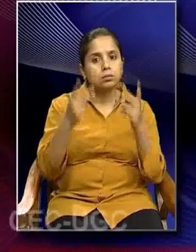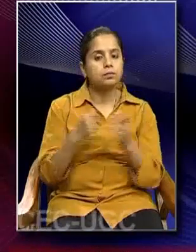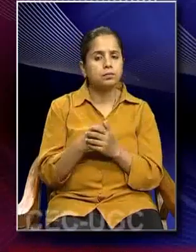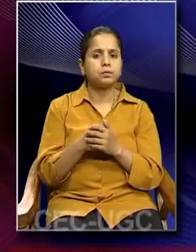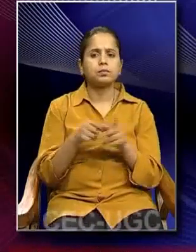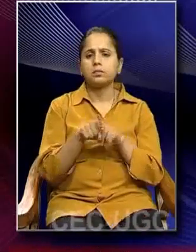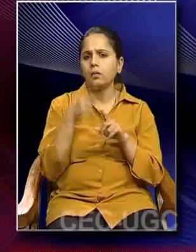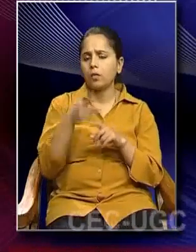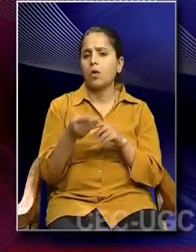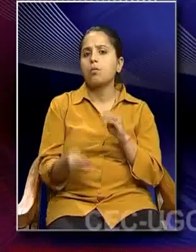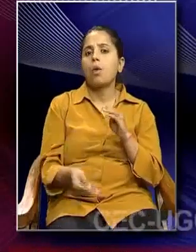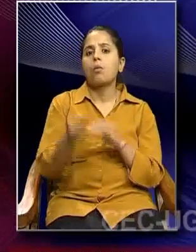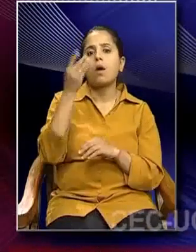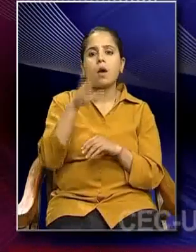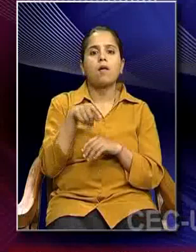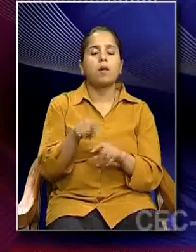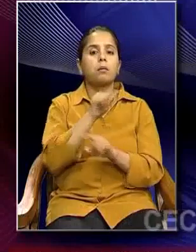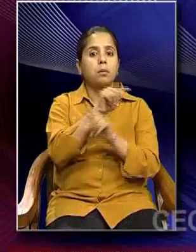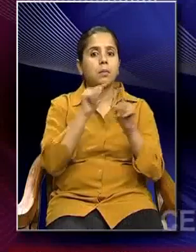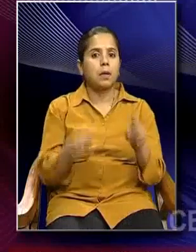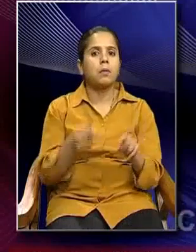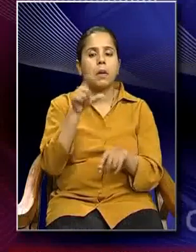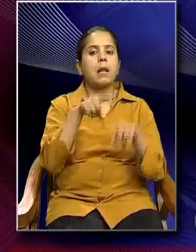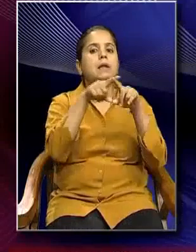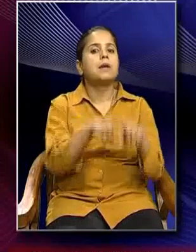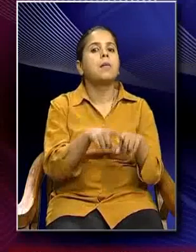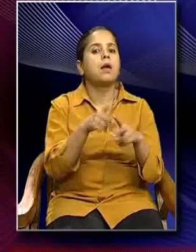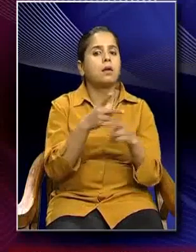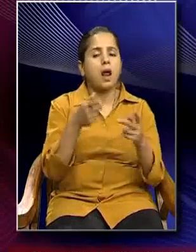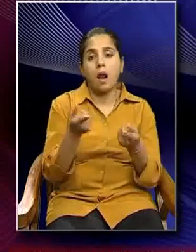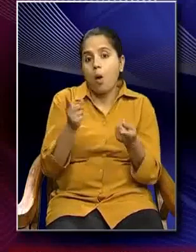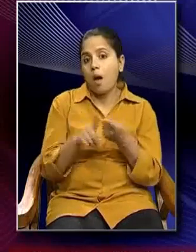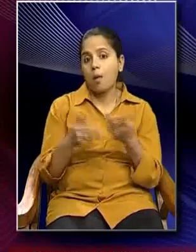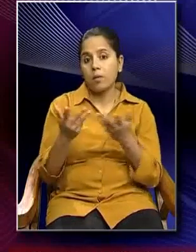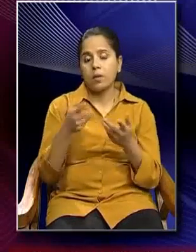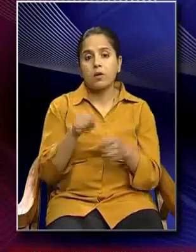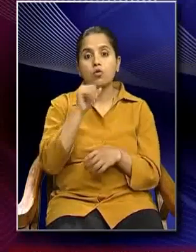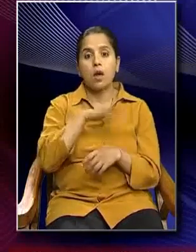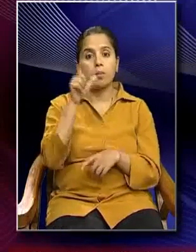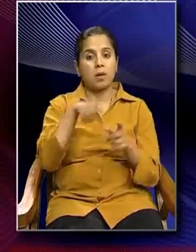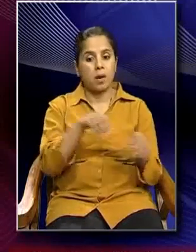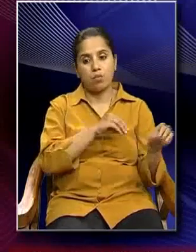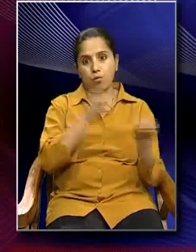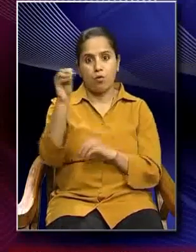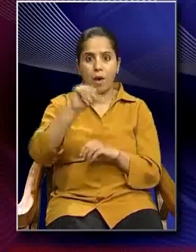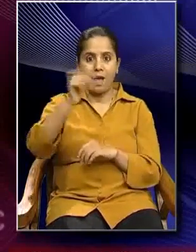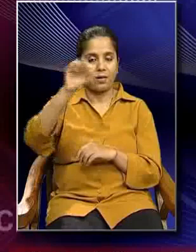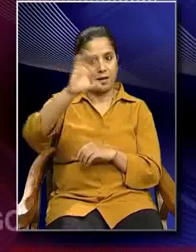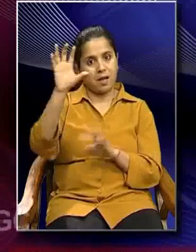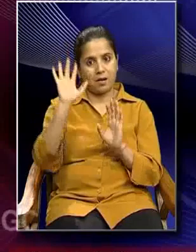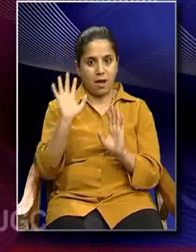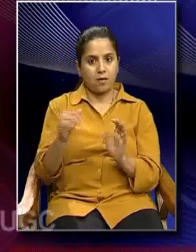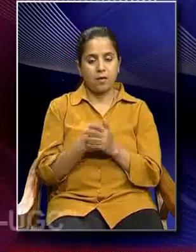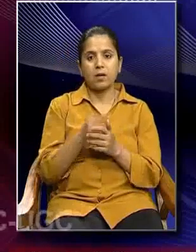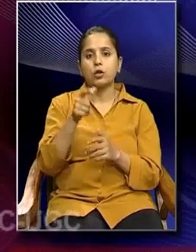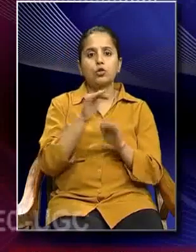already increase in the ratio of the dependent population. So what is happening when these young people are moving out, so basically